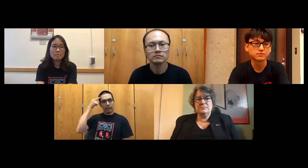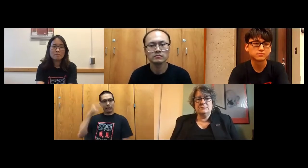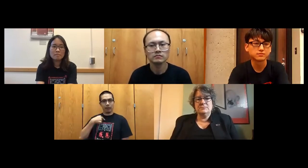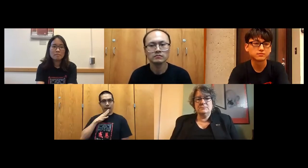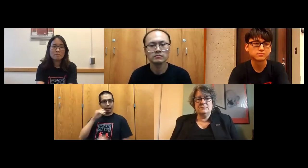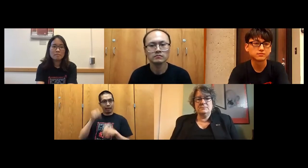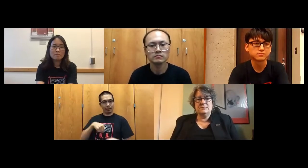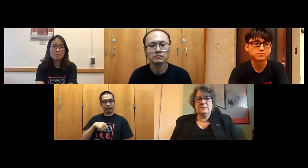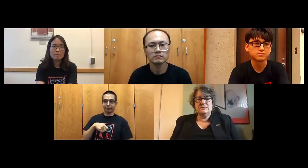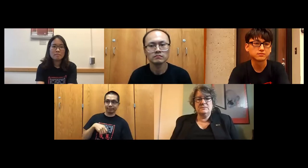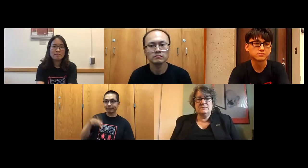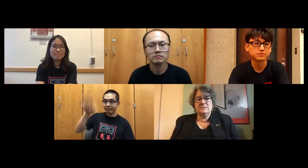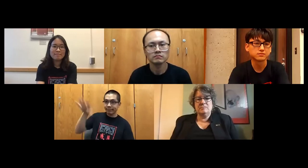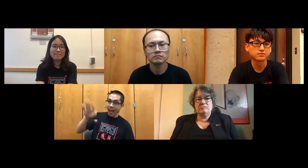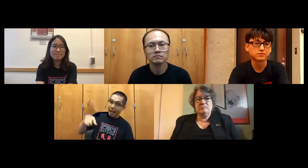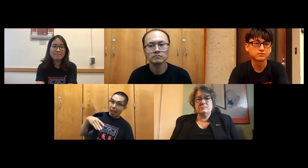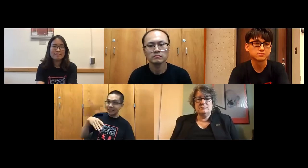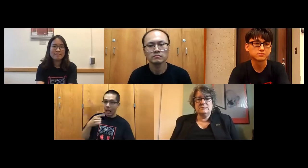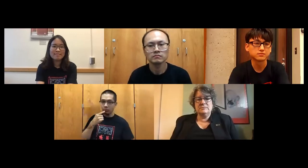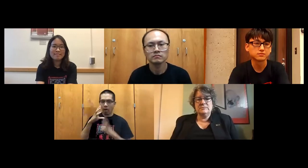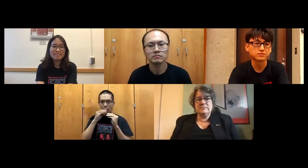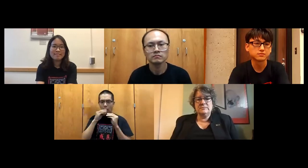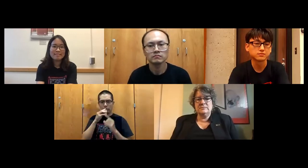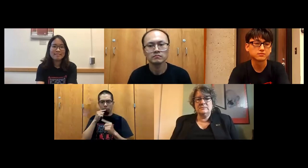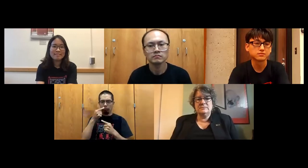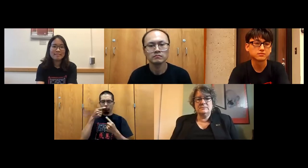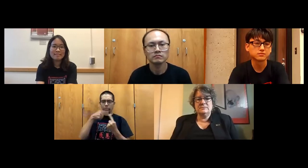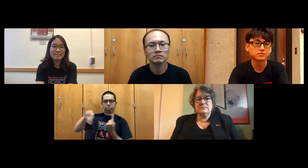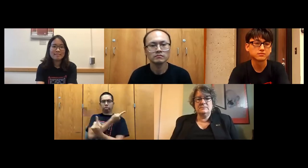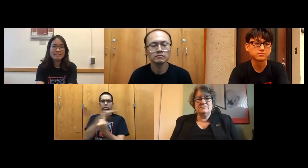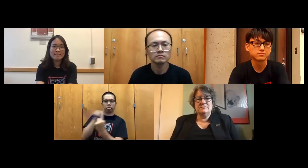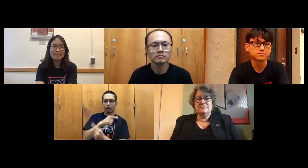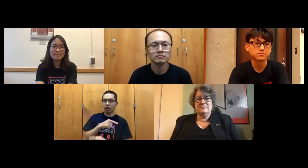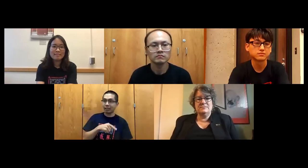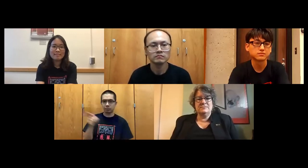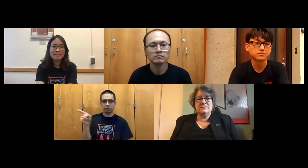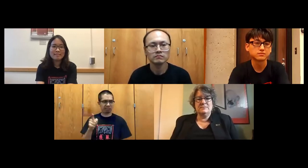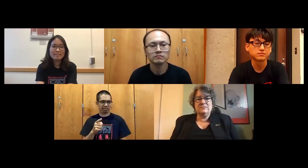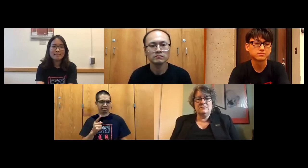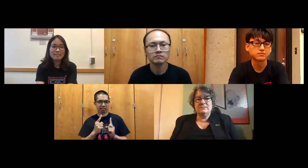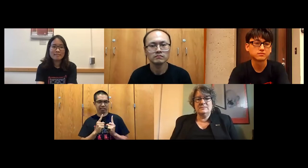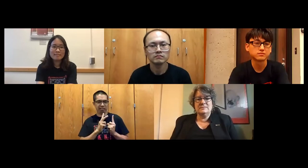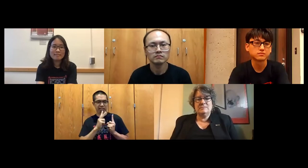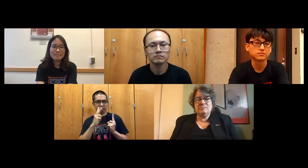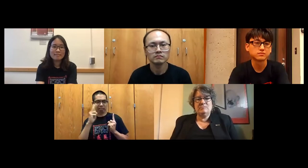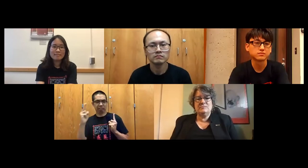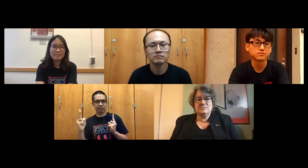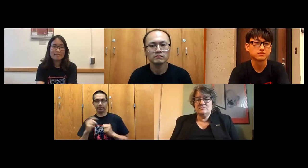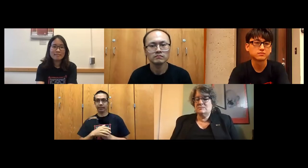me, but they spoke. And I thought, well, I can speak. And I would try to speak, and I didn't make any sense.